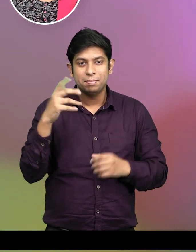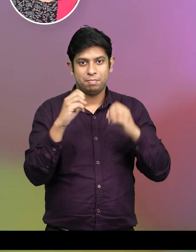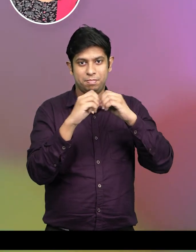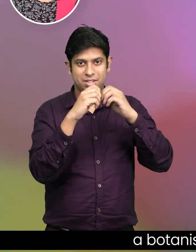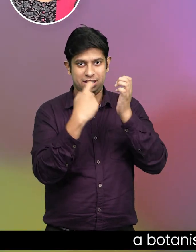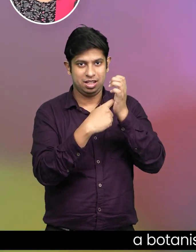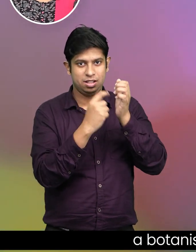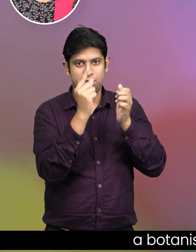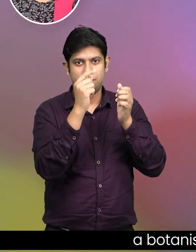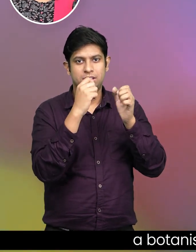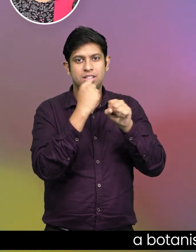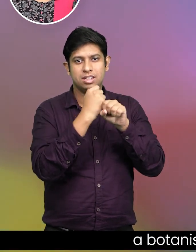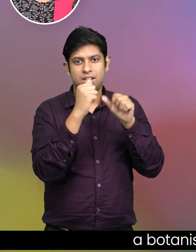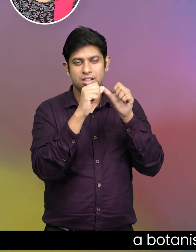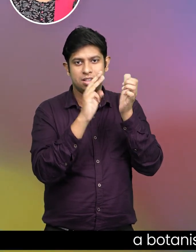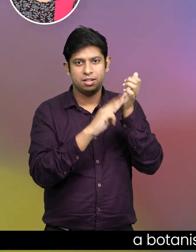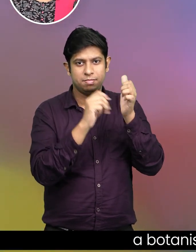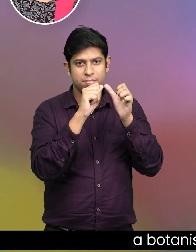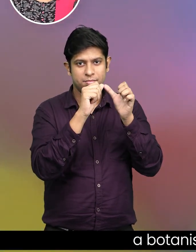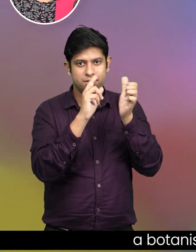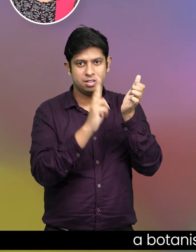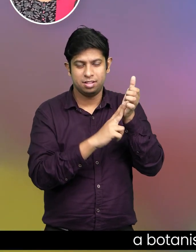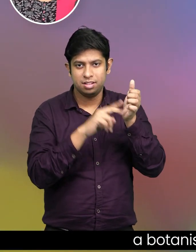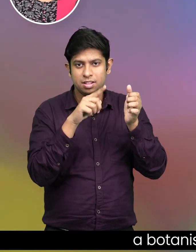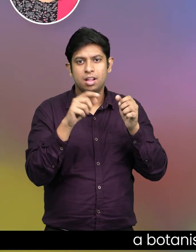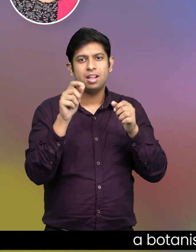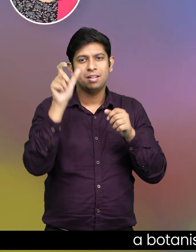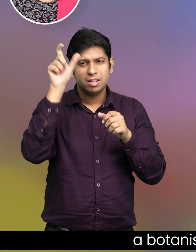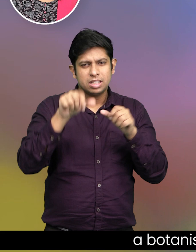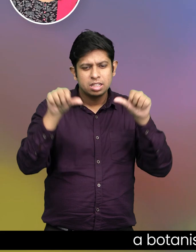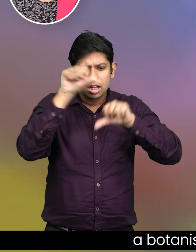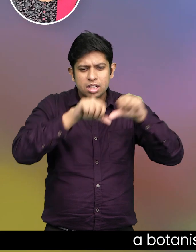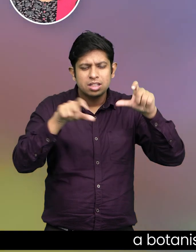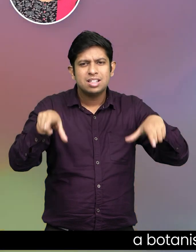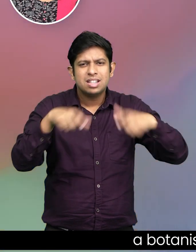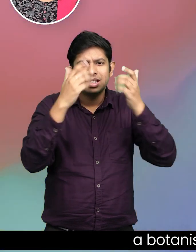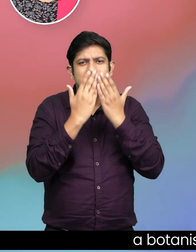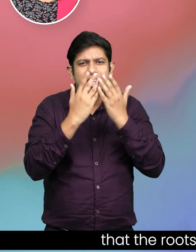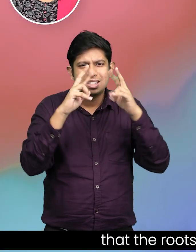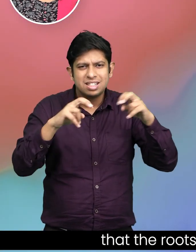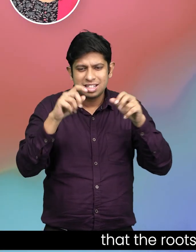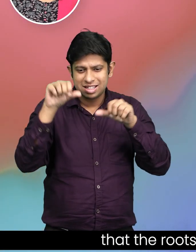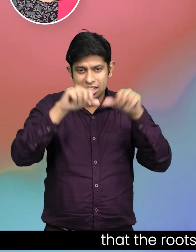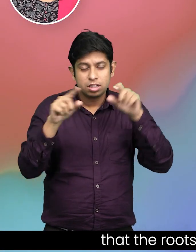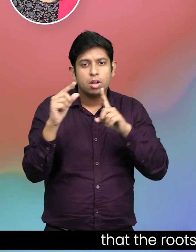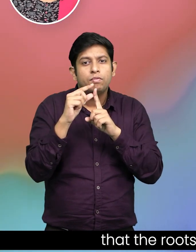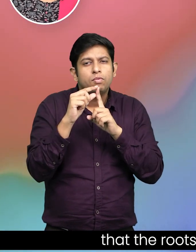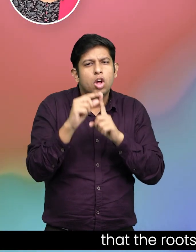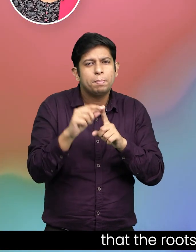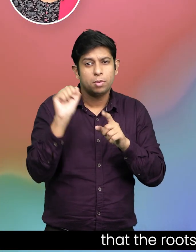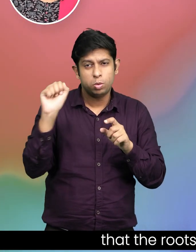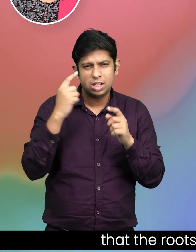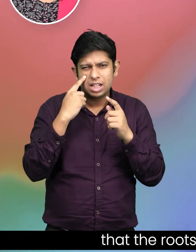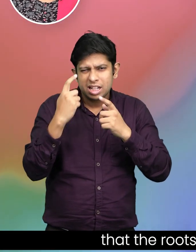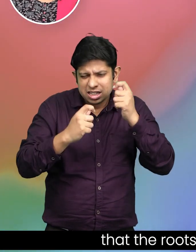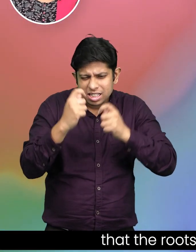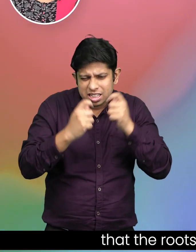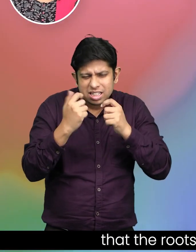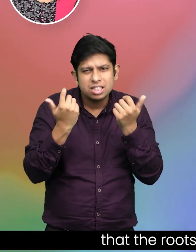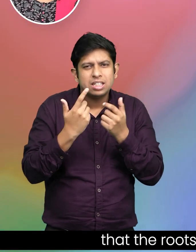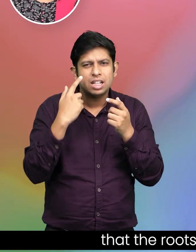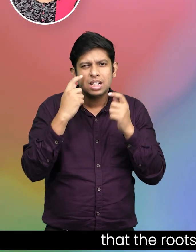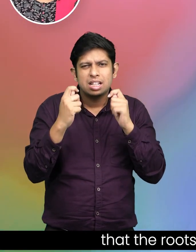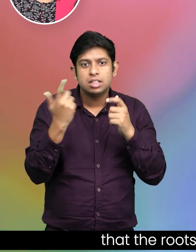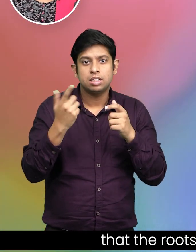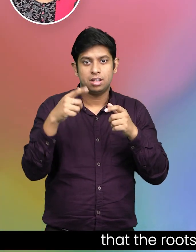Brueggemann, a botanist, proved from his experiments that the roots not